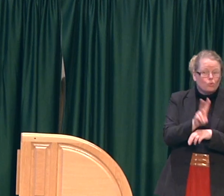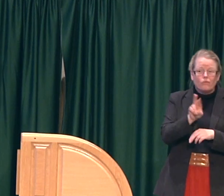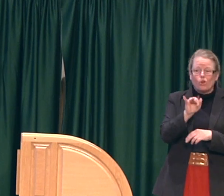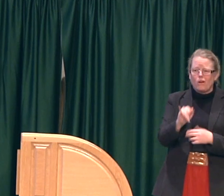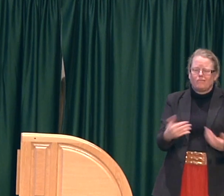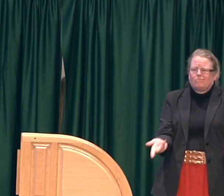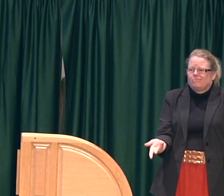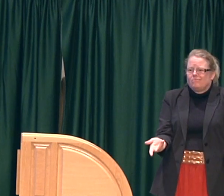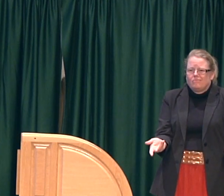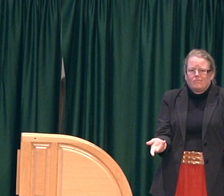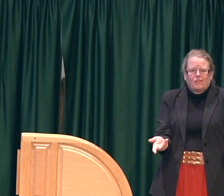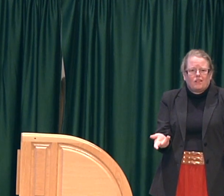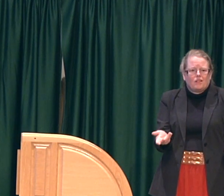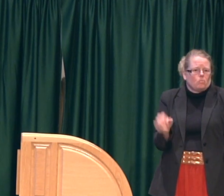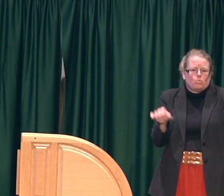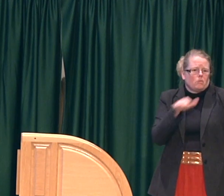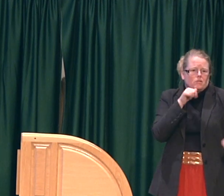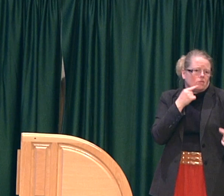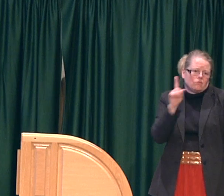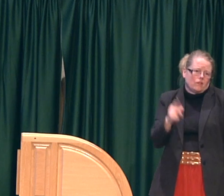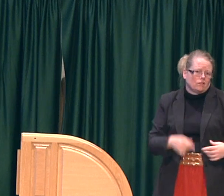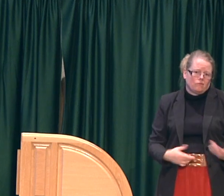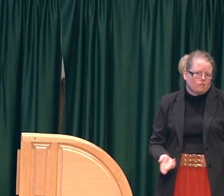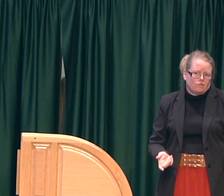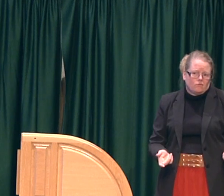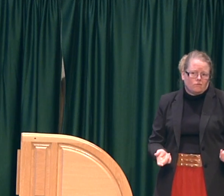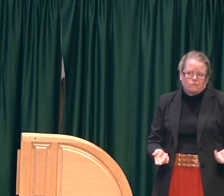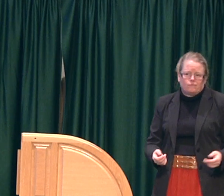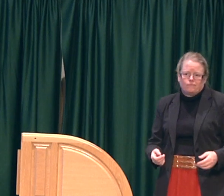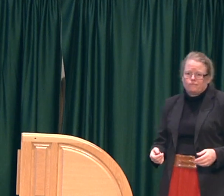if they are trying to force you to use VRI, then that probably is not going to be successful.